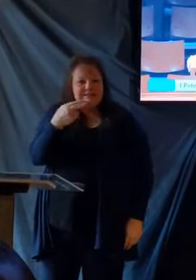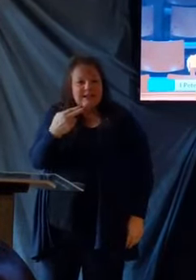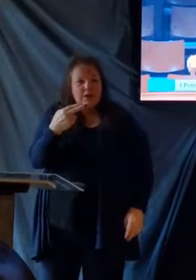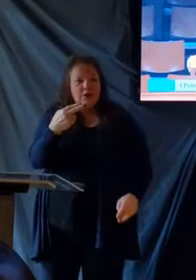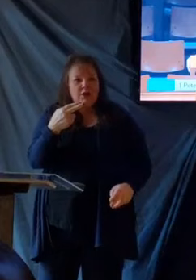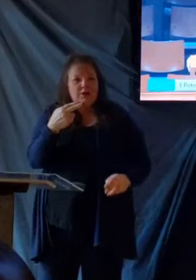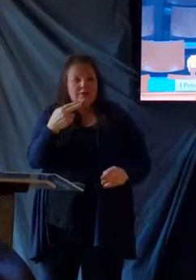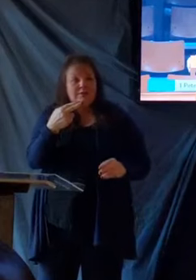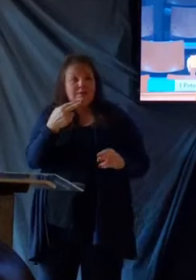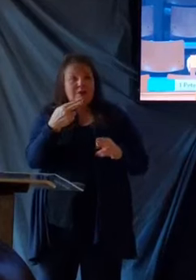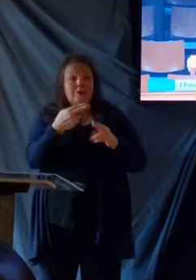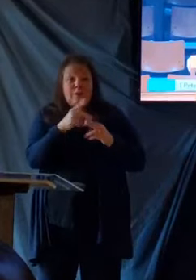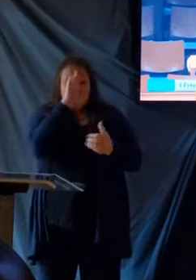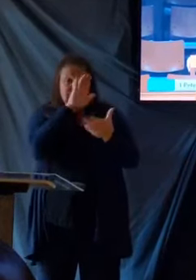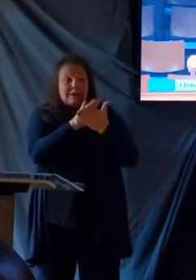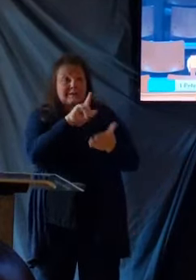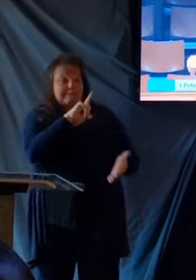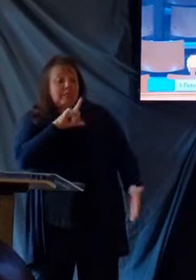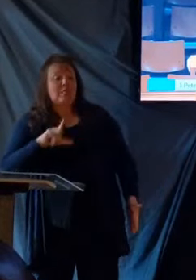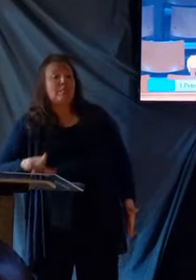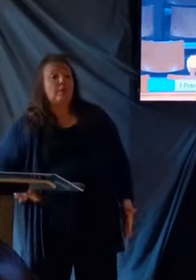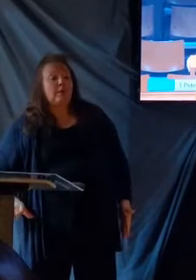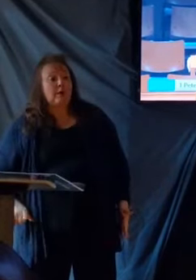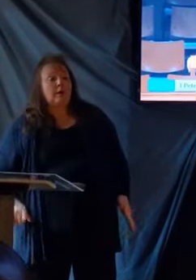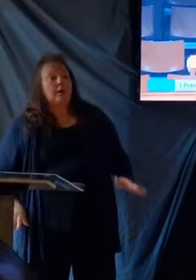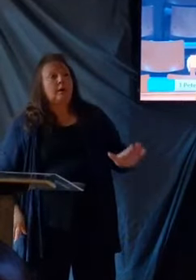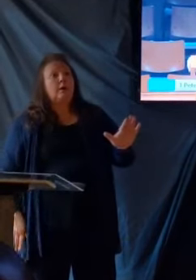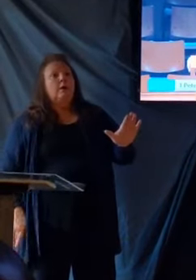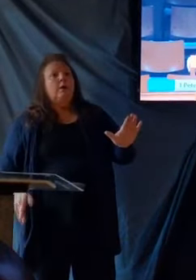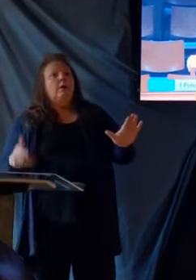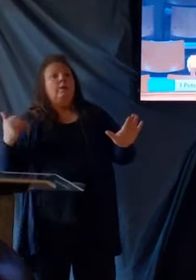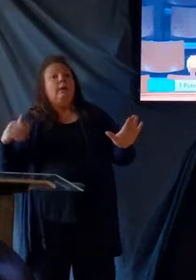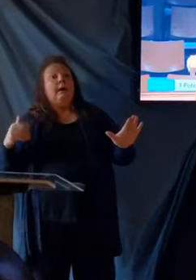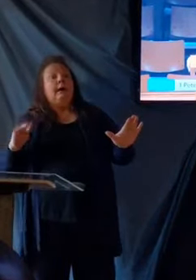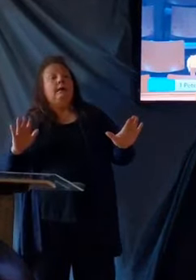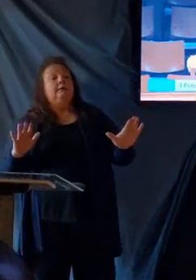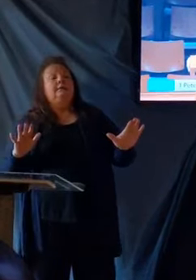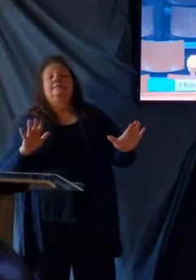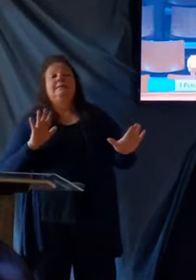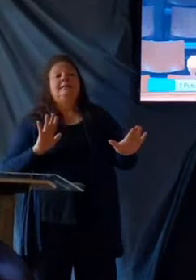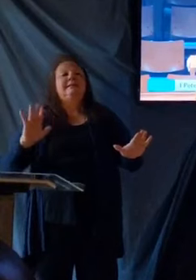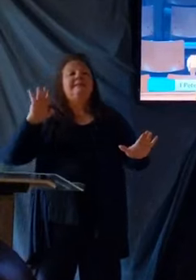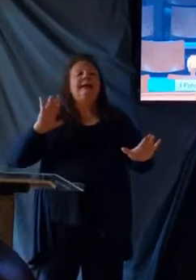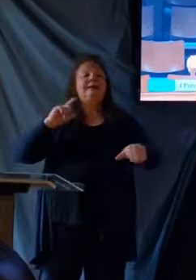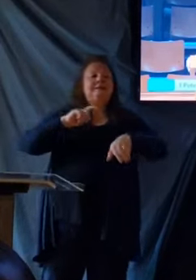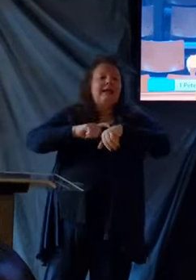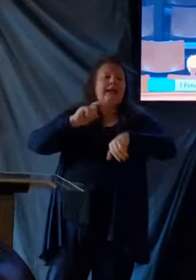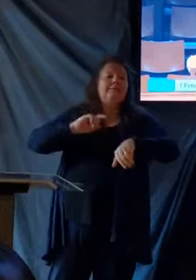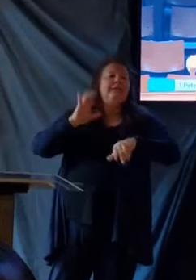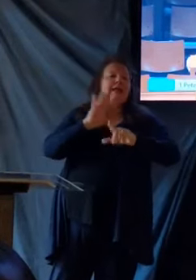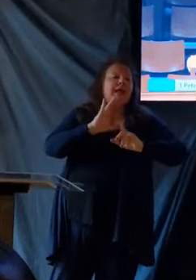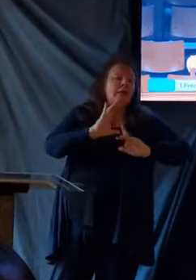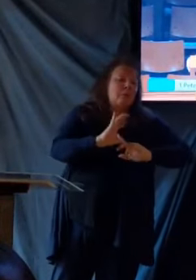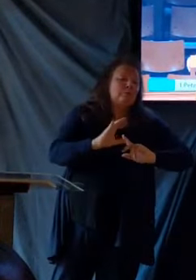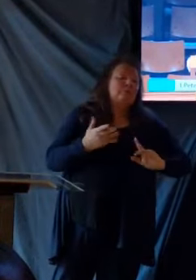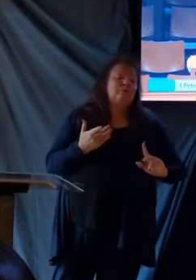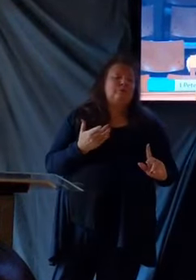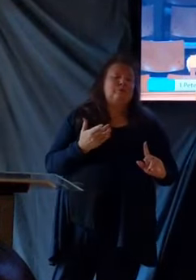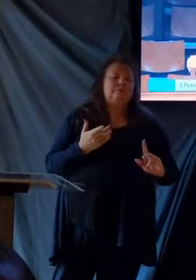Lord. Say, well, we're getting a little bit now. That was in that day and that culture.